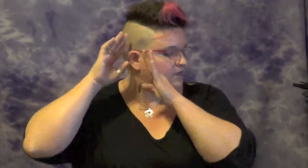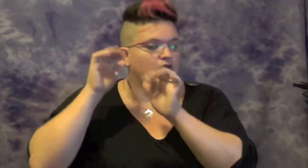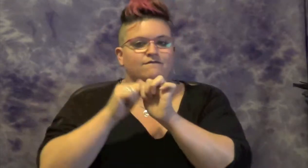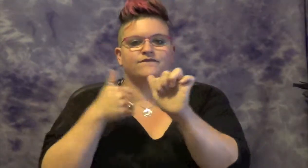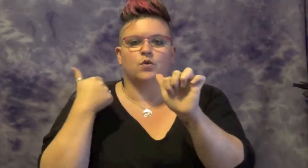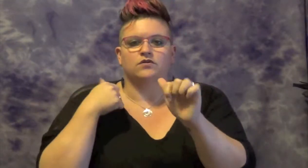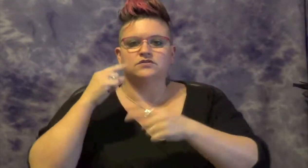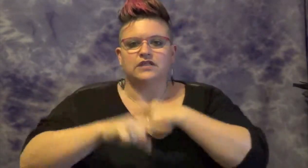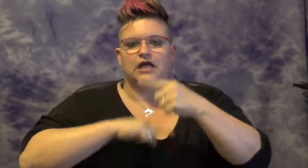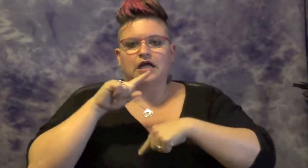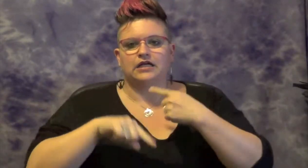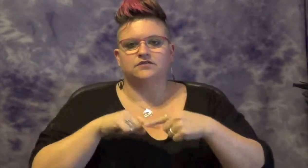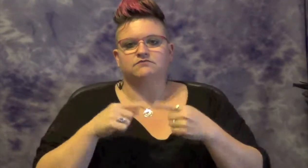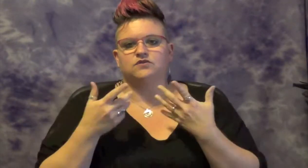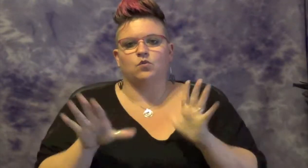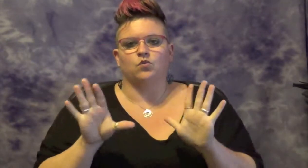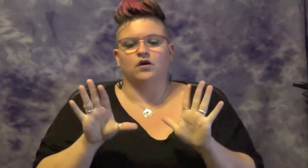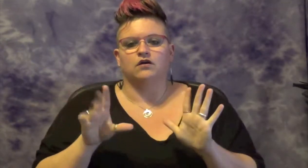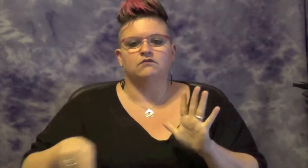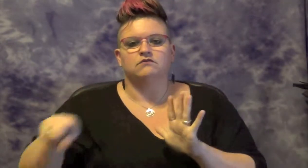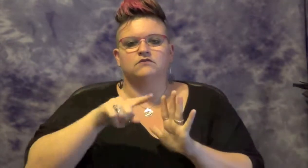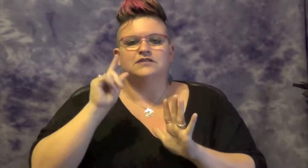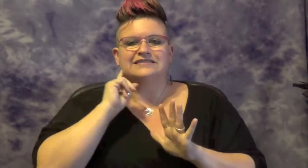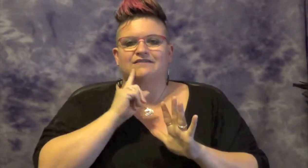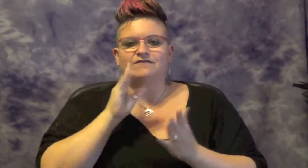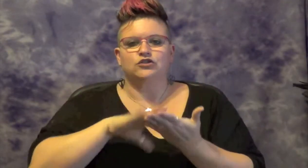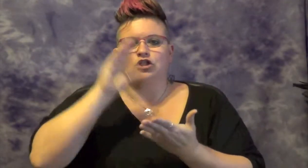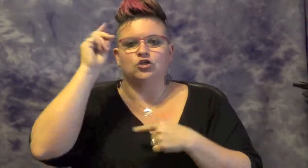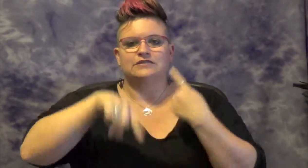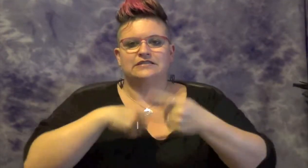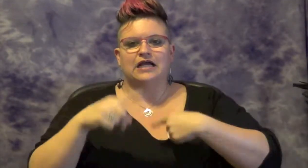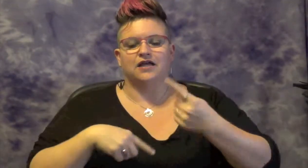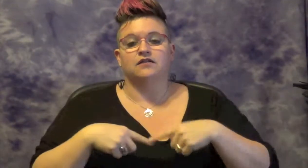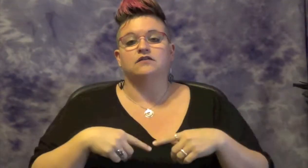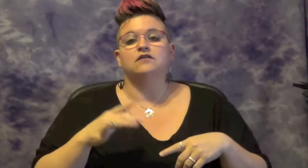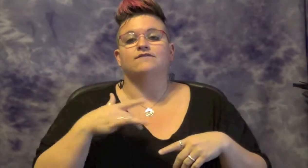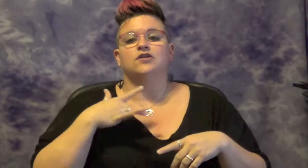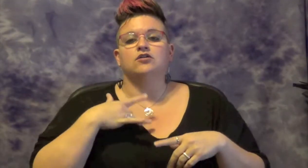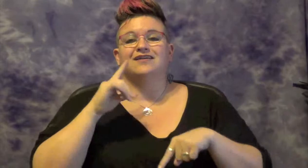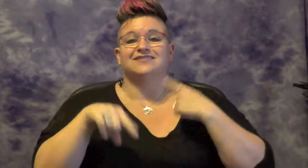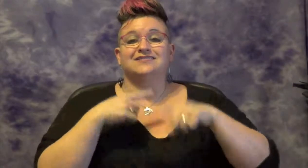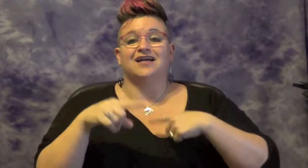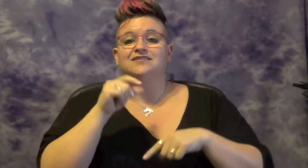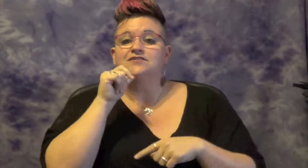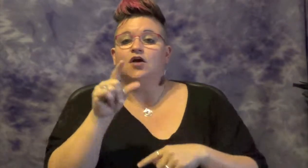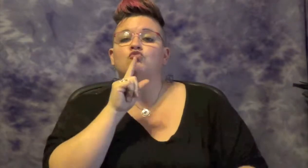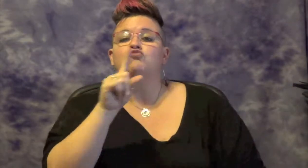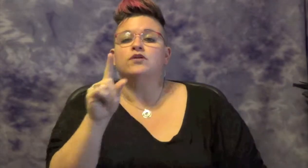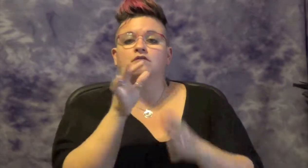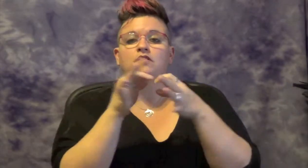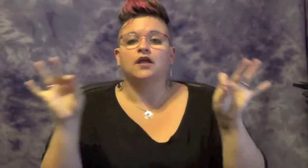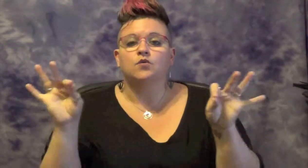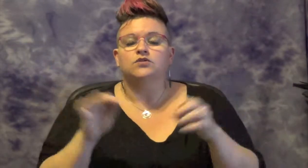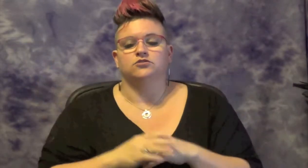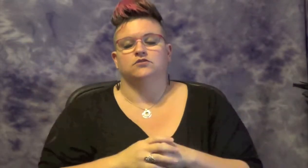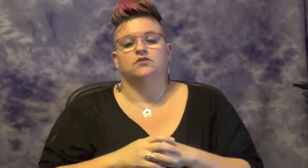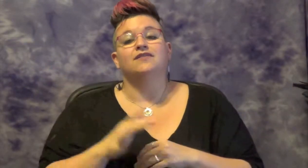With the pathological view, they discourage sign language. They do not want people to use sign language because they do not